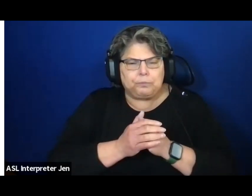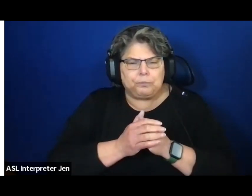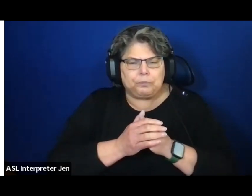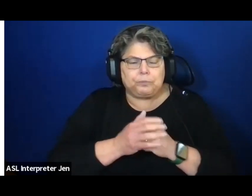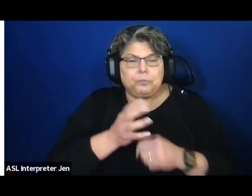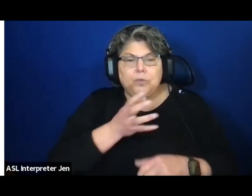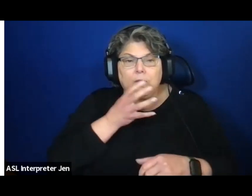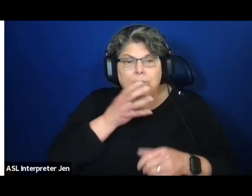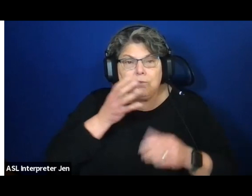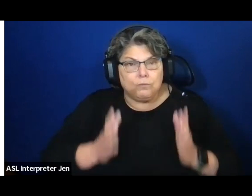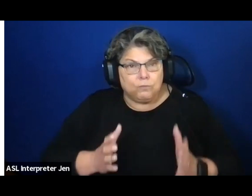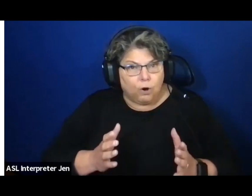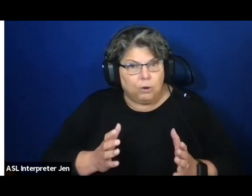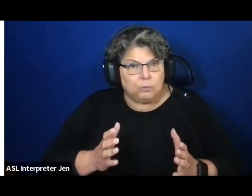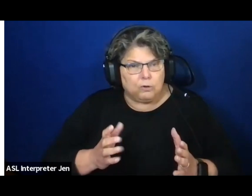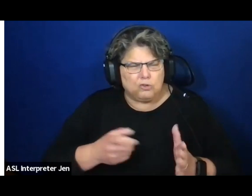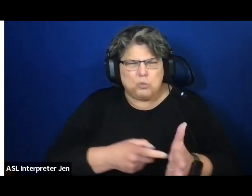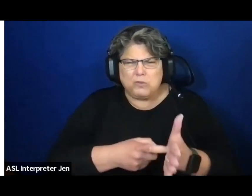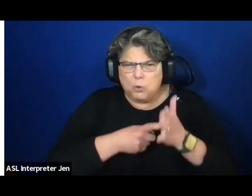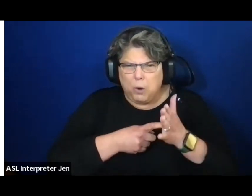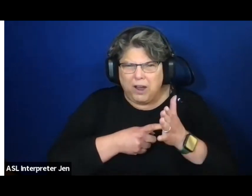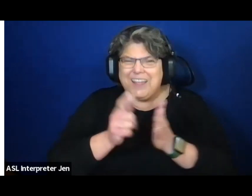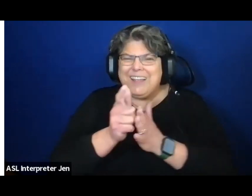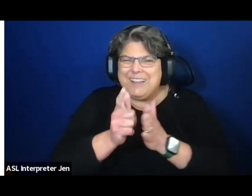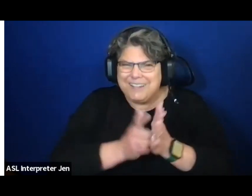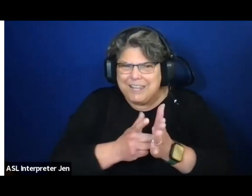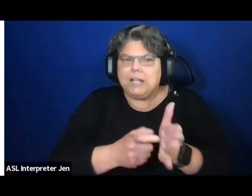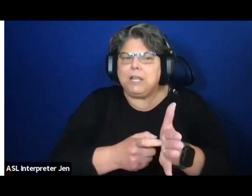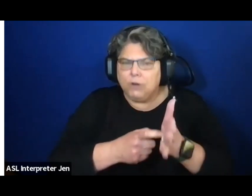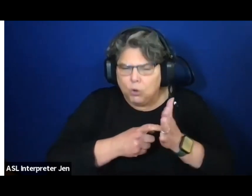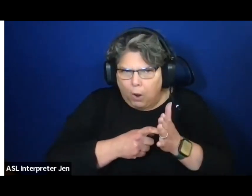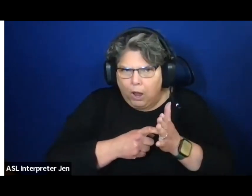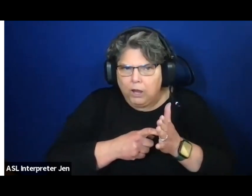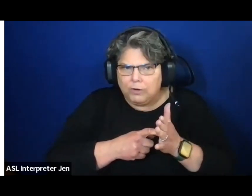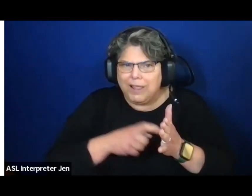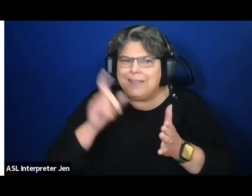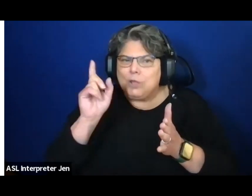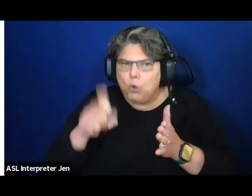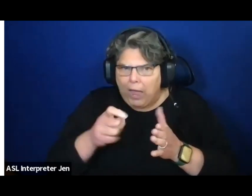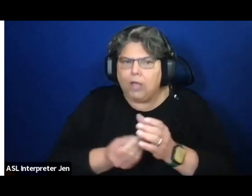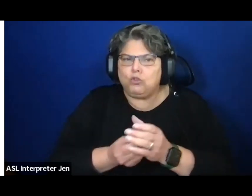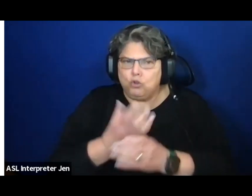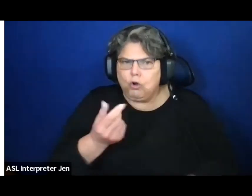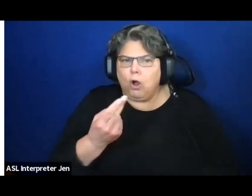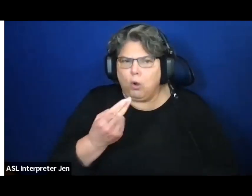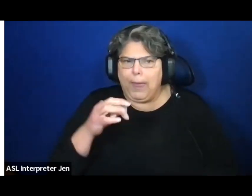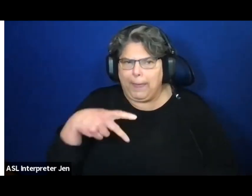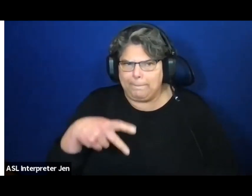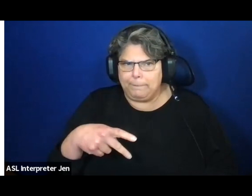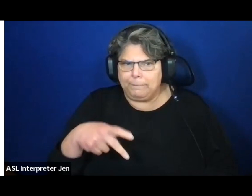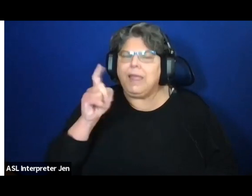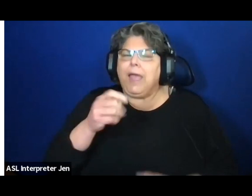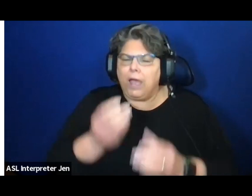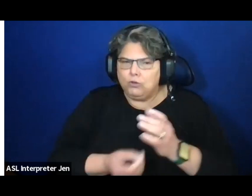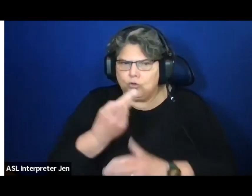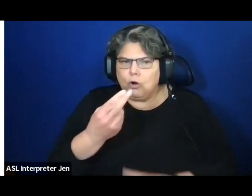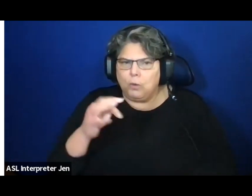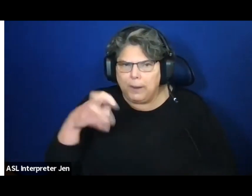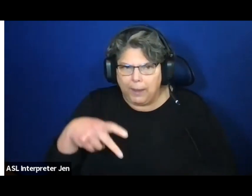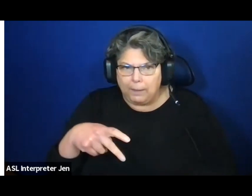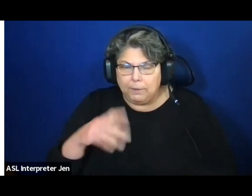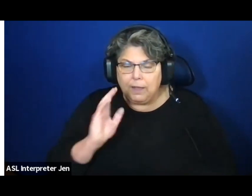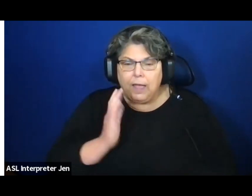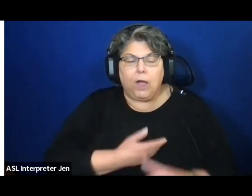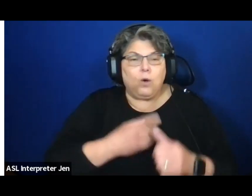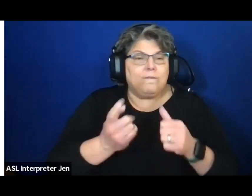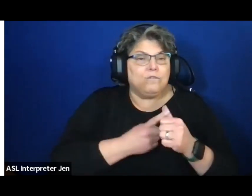farmers were required by law to grow hemp. They were required to grow hemp. Our first draft